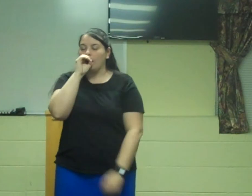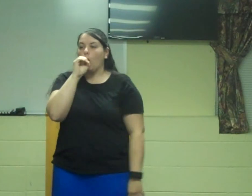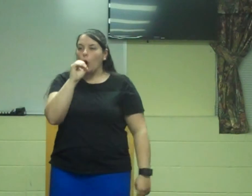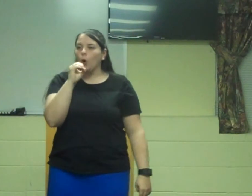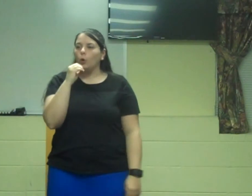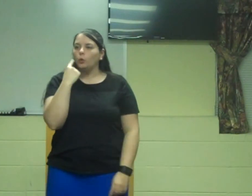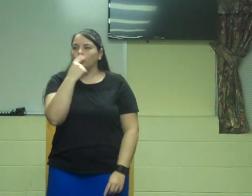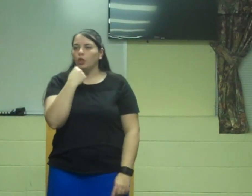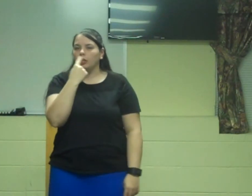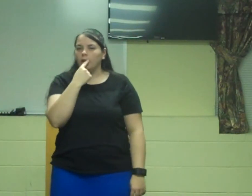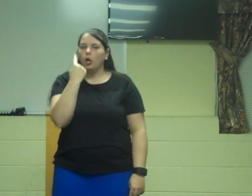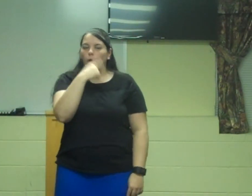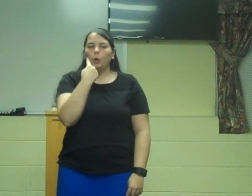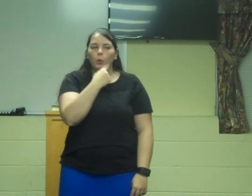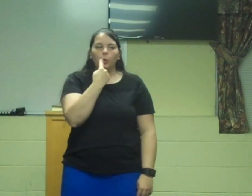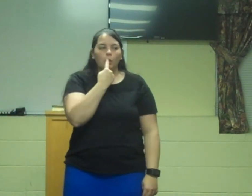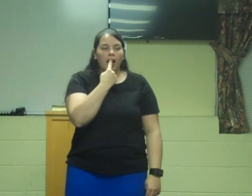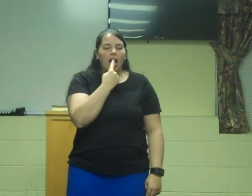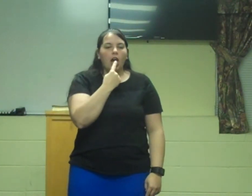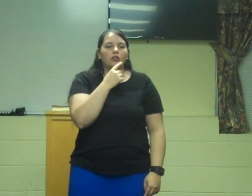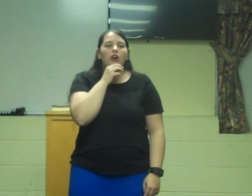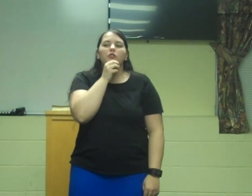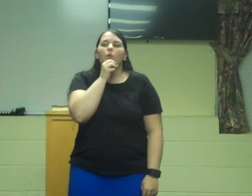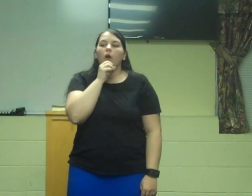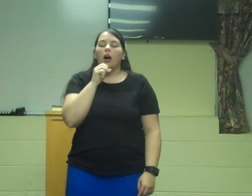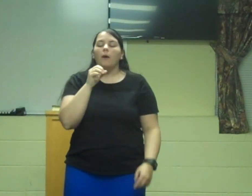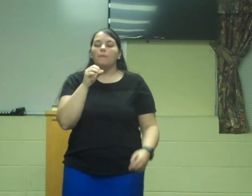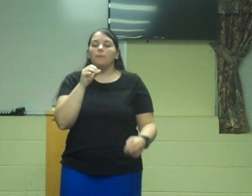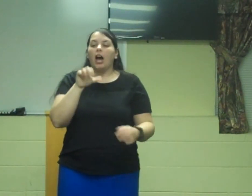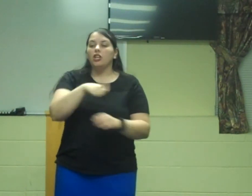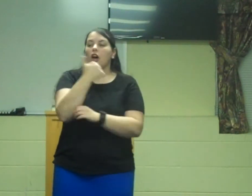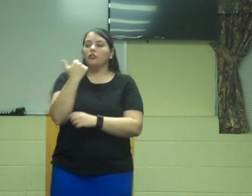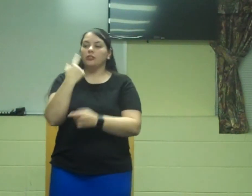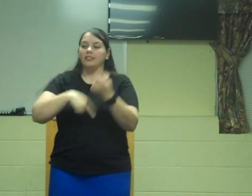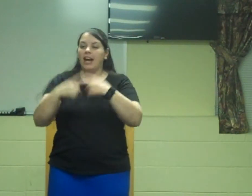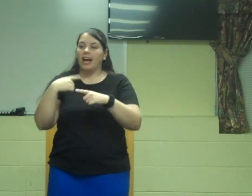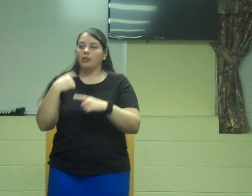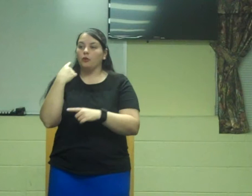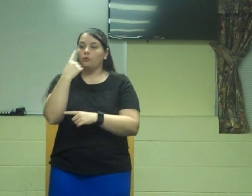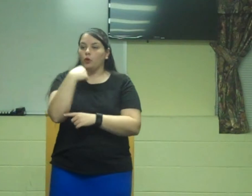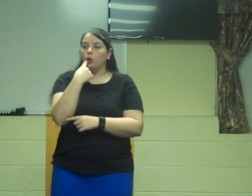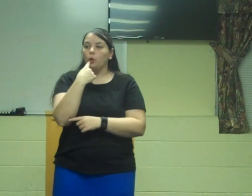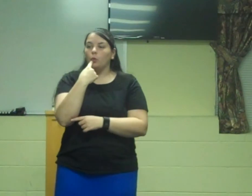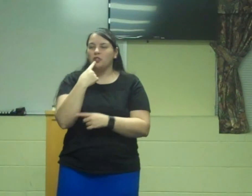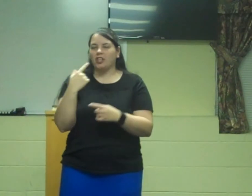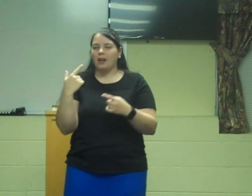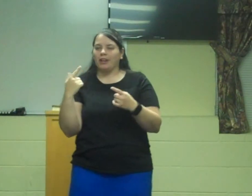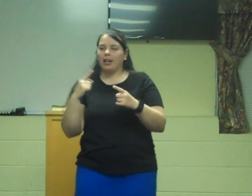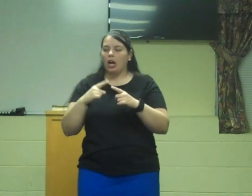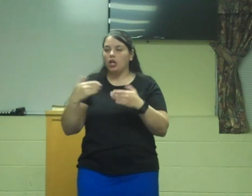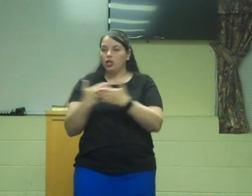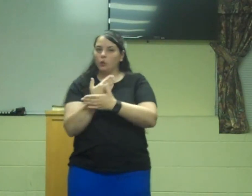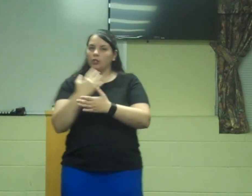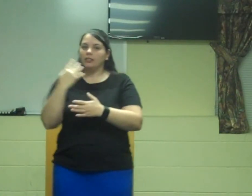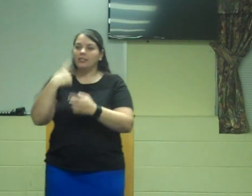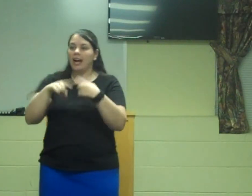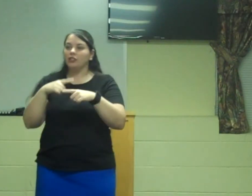that O look, who. There's also another sign for who, which is kind of like a newer sign